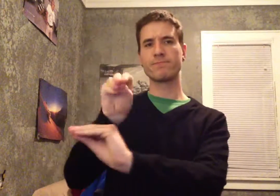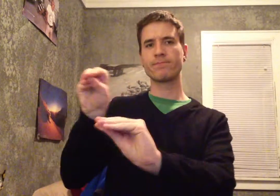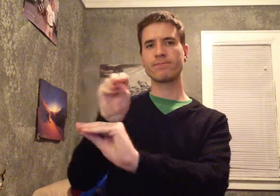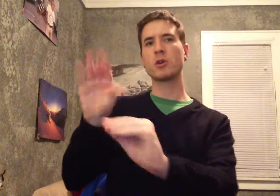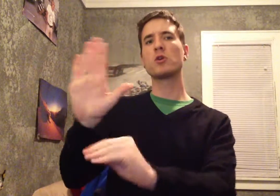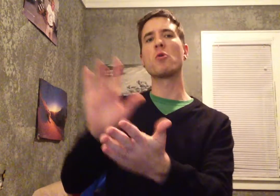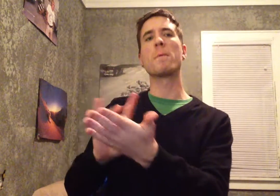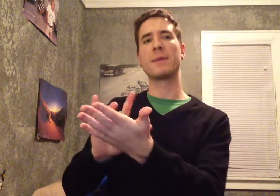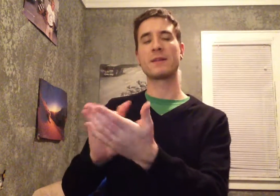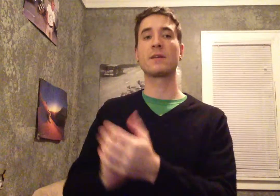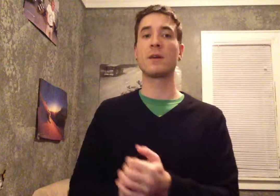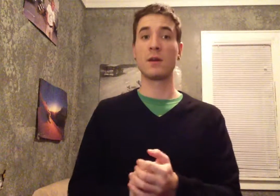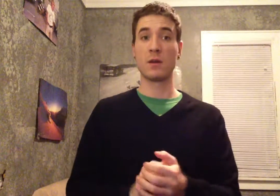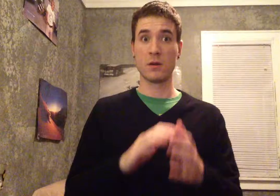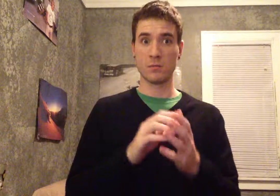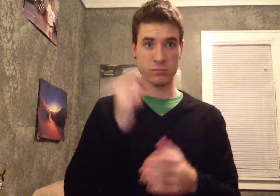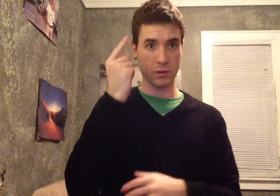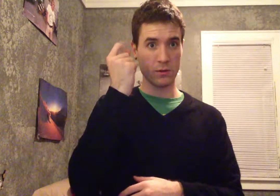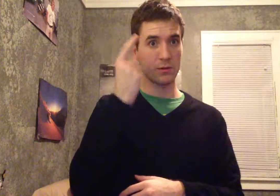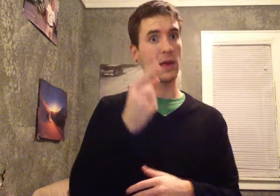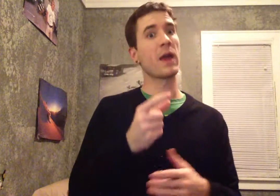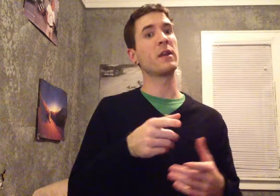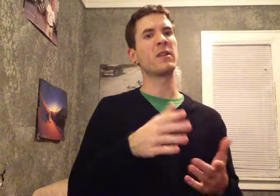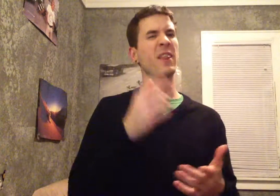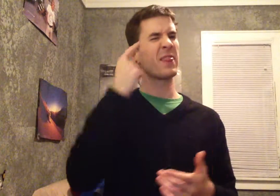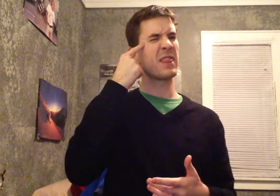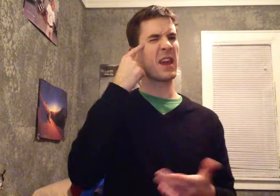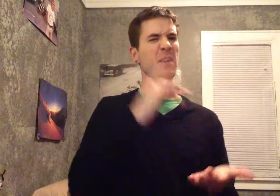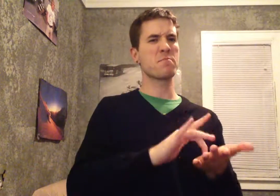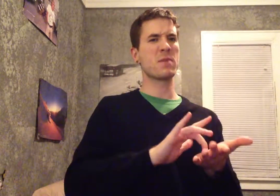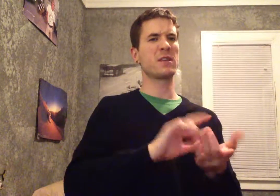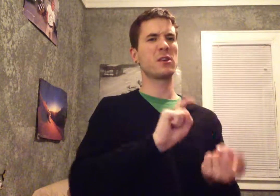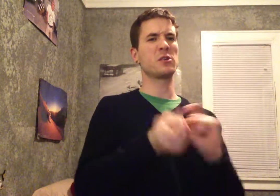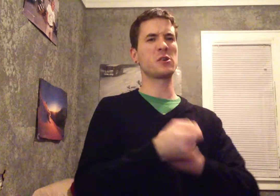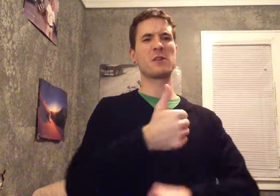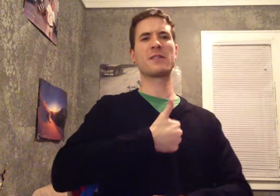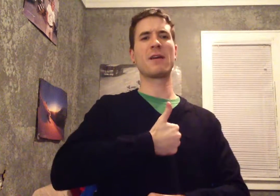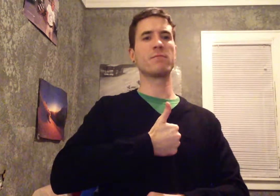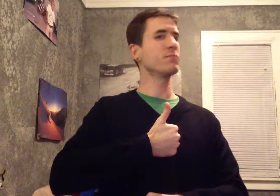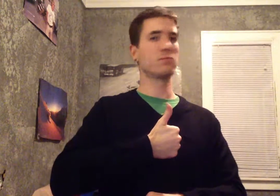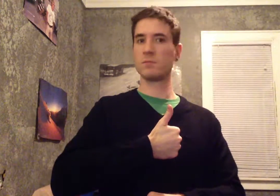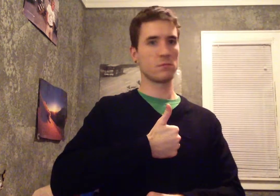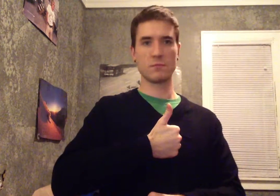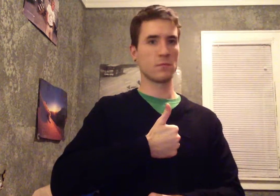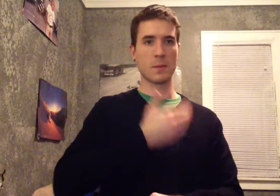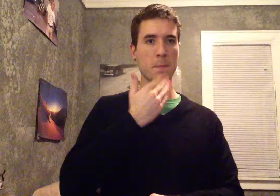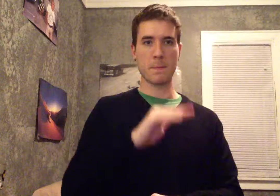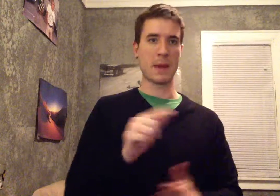prescription without speaking to your doctor first. Similarly, if your regimen isn't working for you,